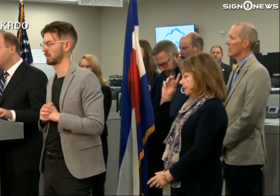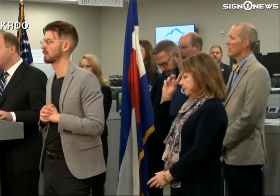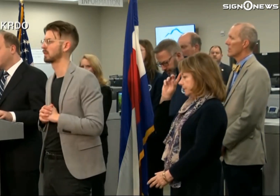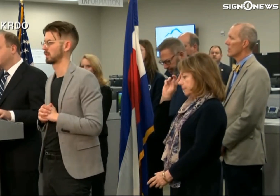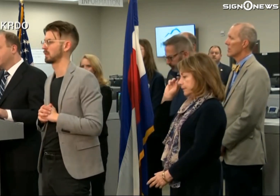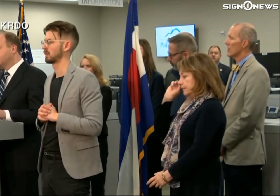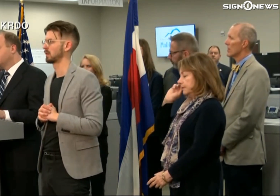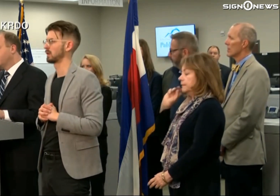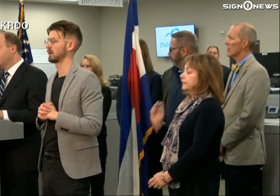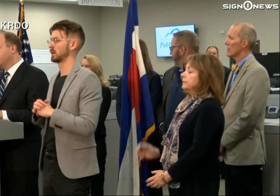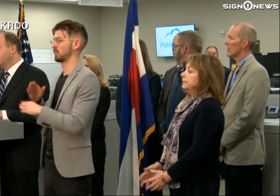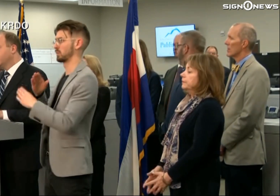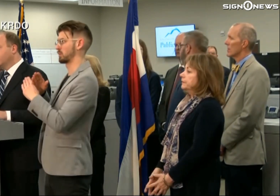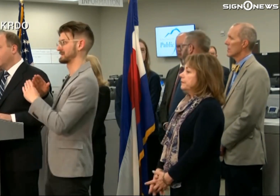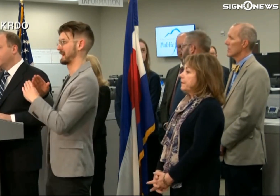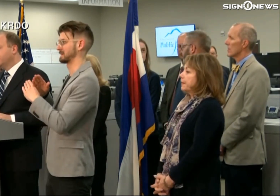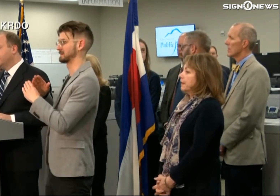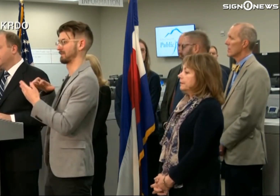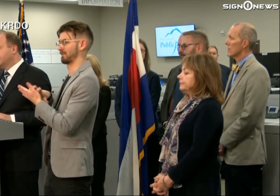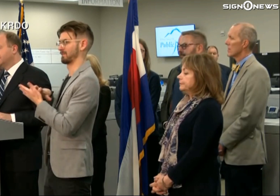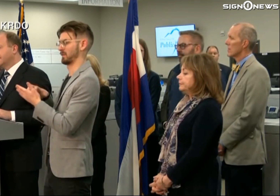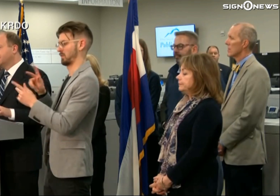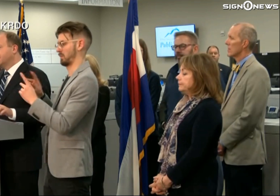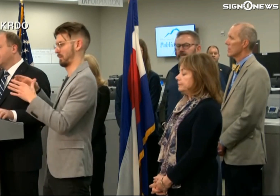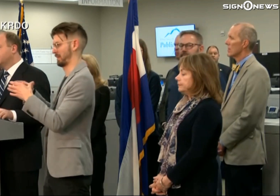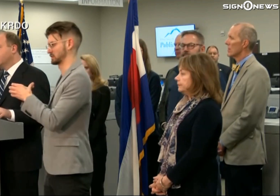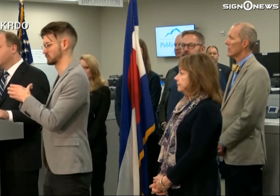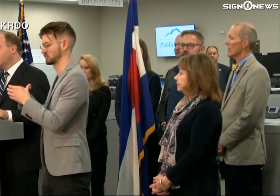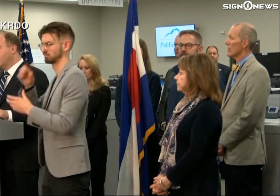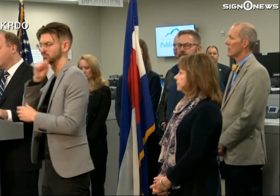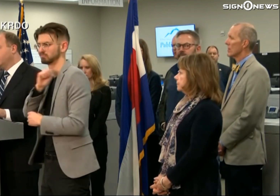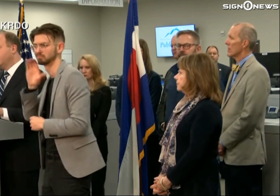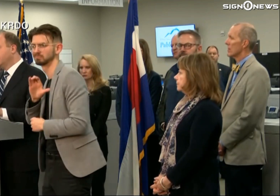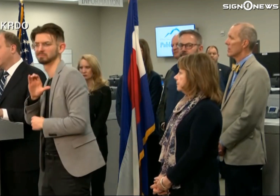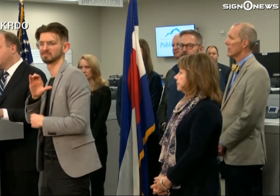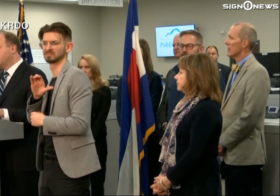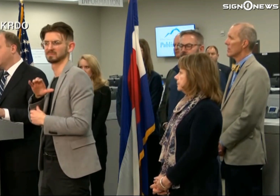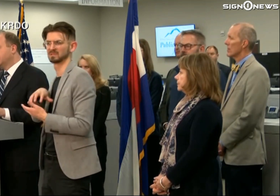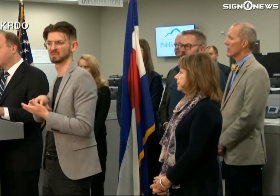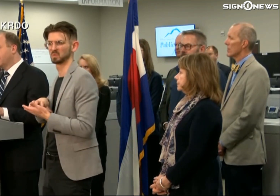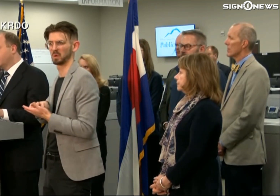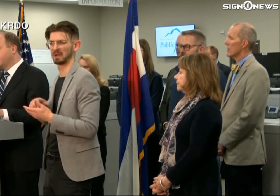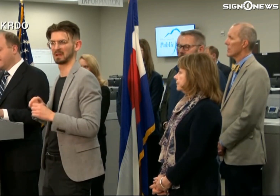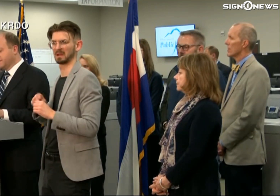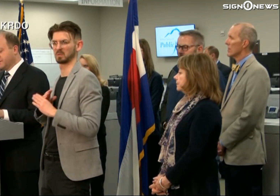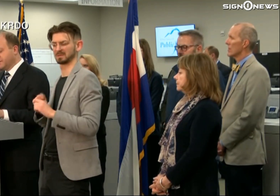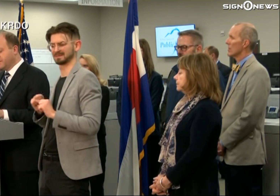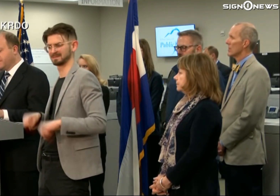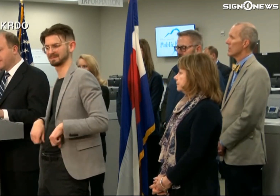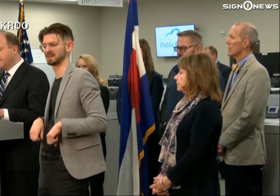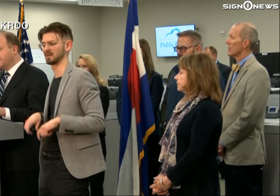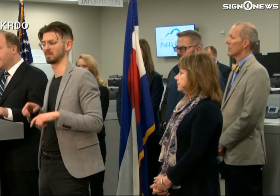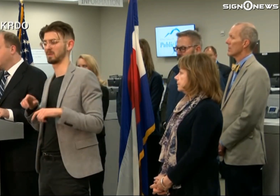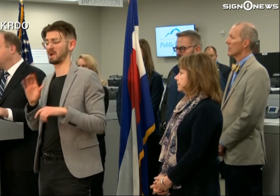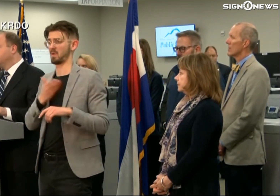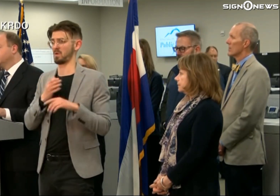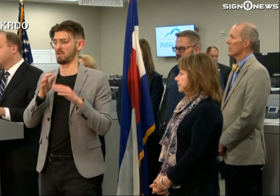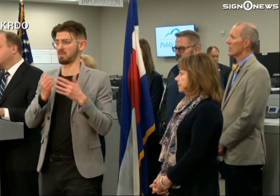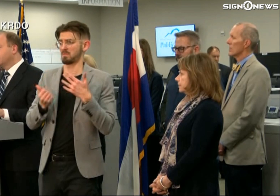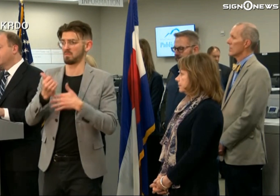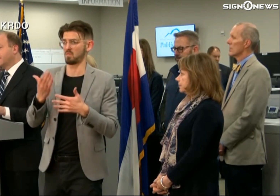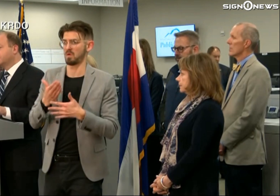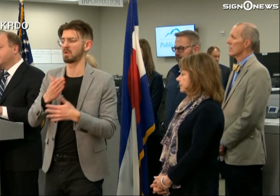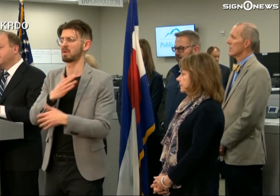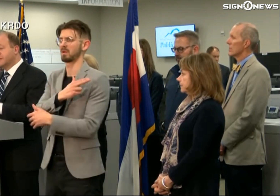that the trajectory of the spread here in Colorado is such that it doesn't overwhelm the capabilities of our healthcare system, not only to